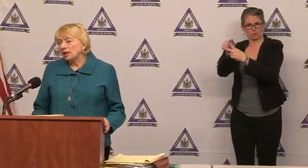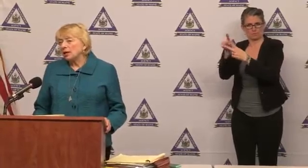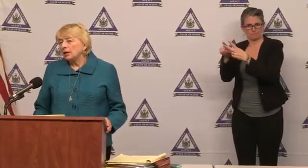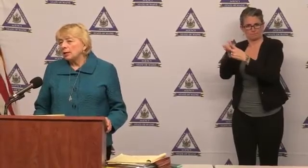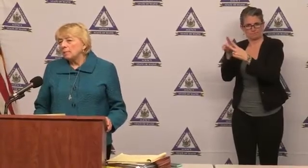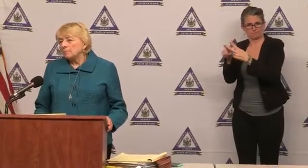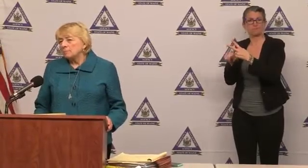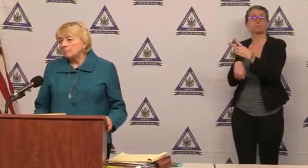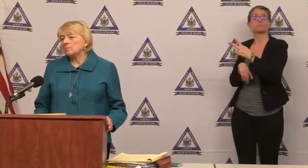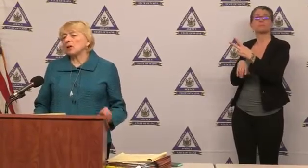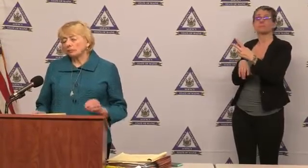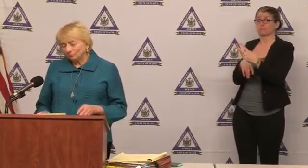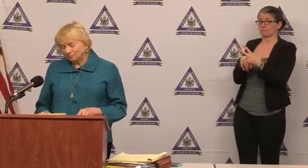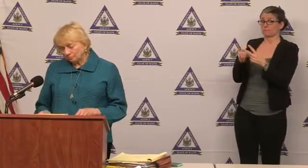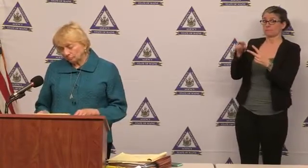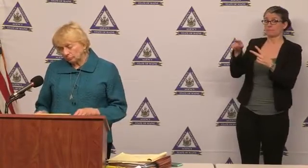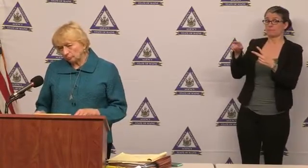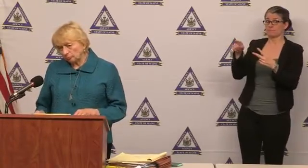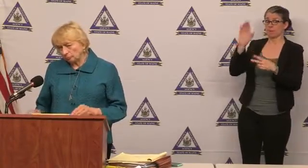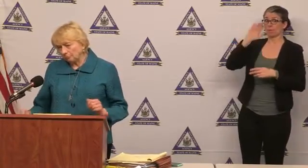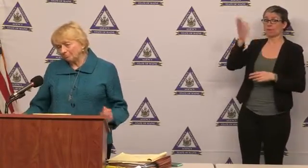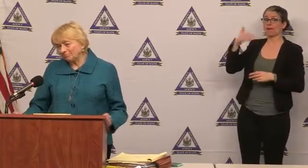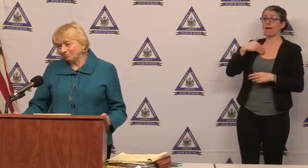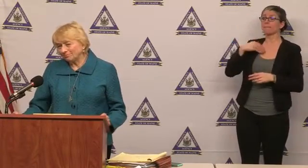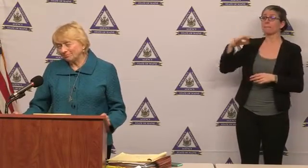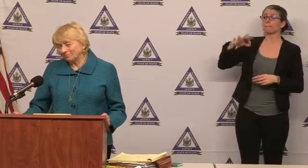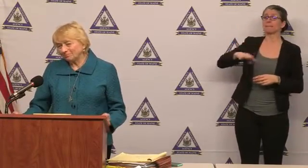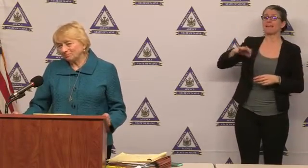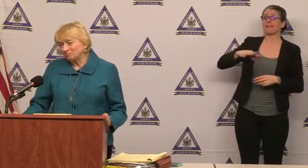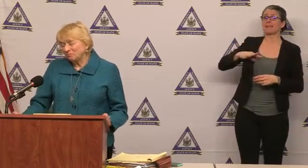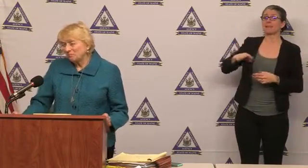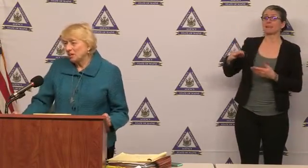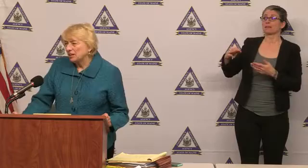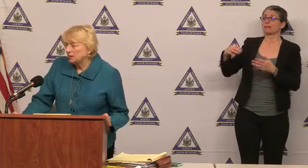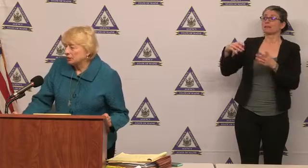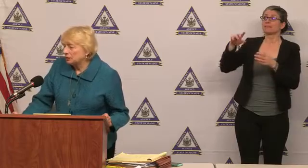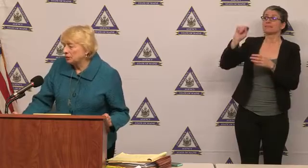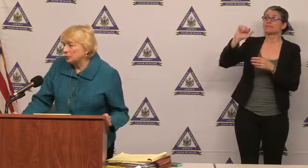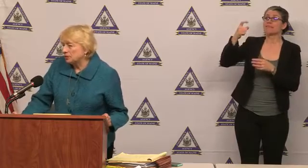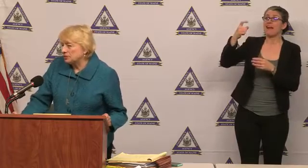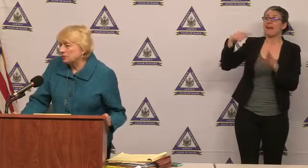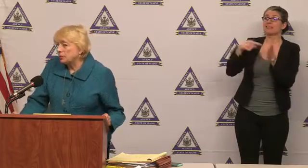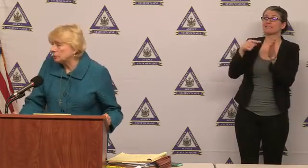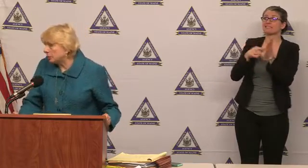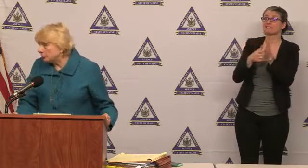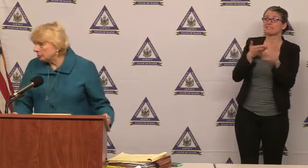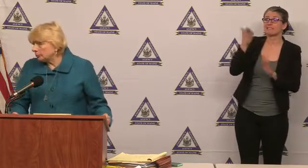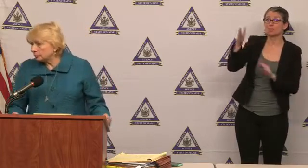Maine income tax deadline shift to the federal change that was just announced?